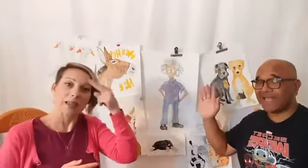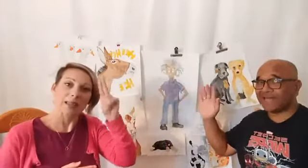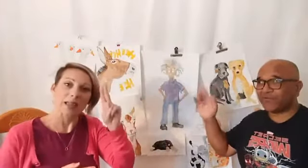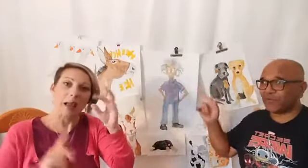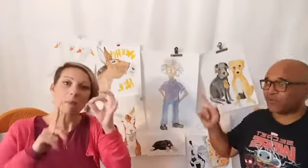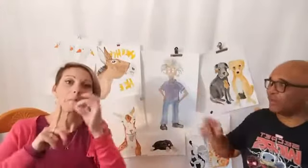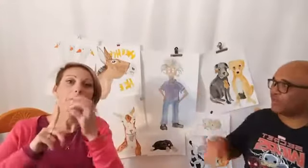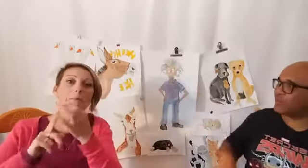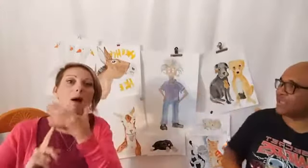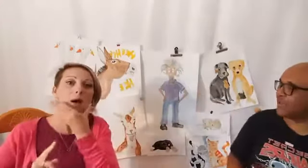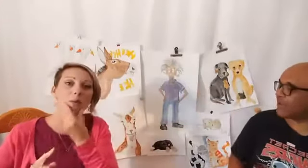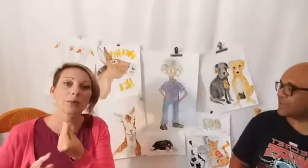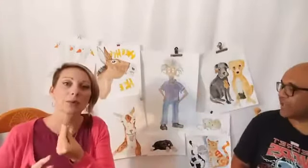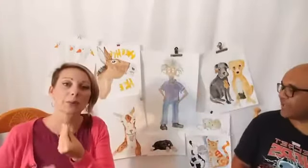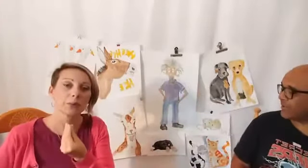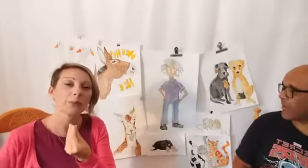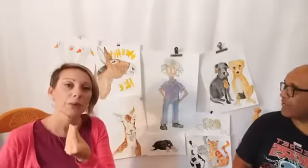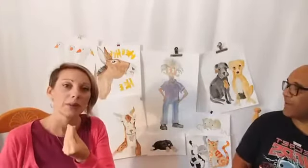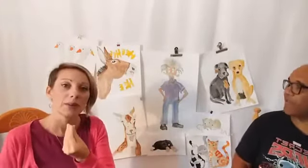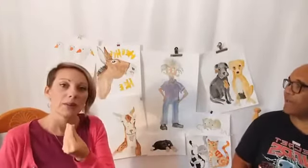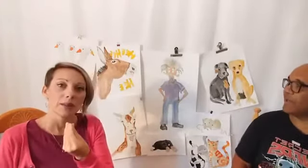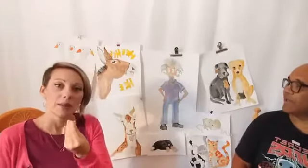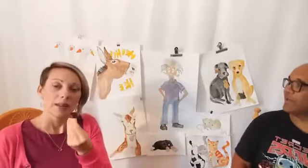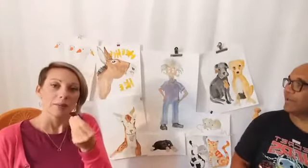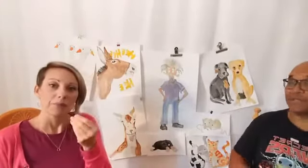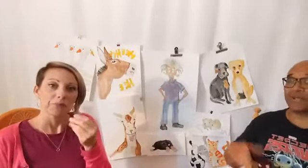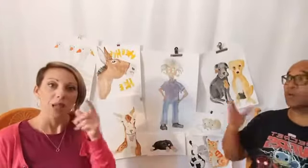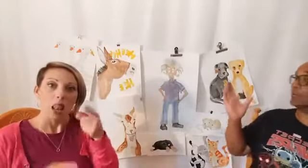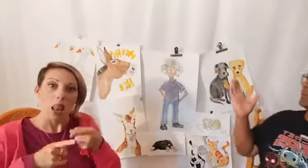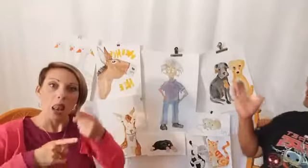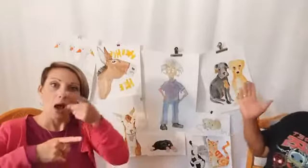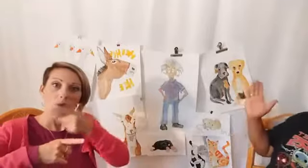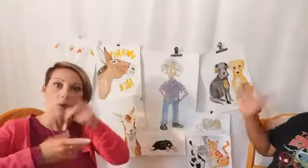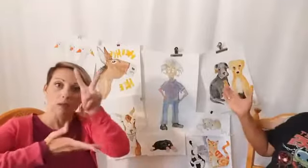And if you was here last week, you might remember he's got